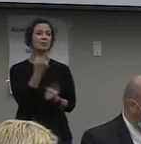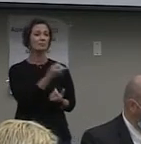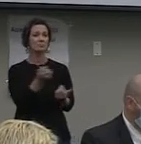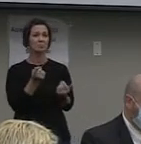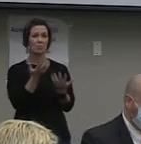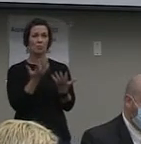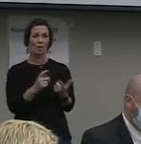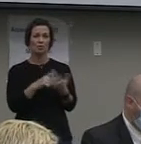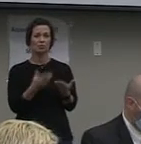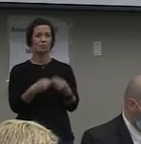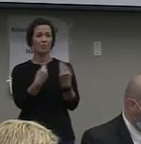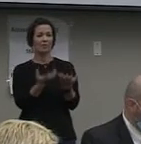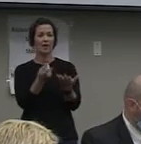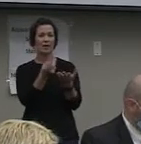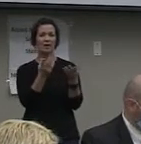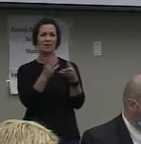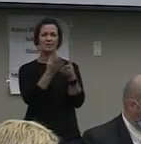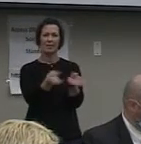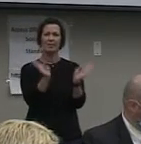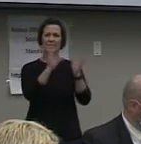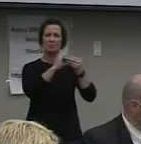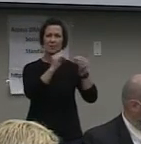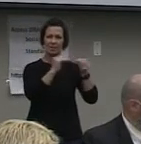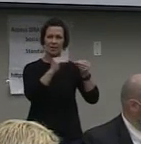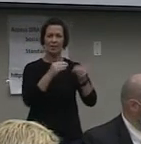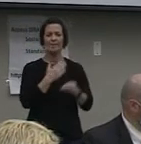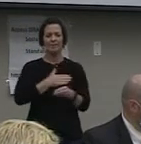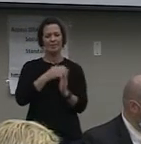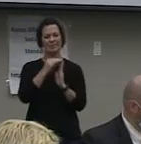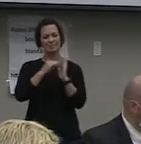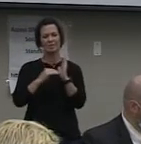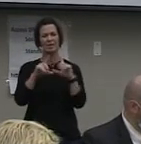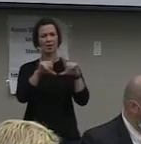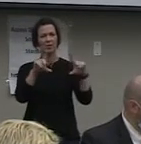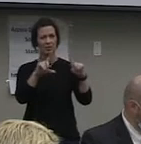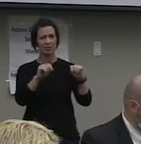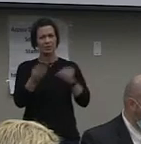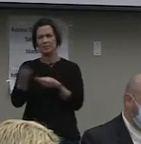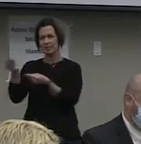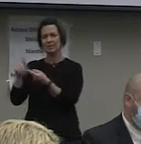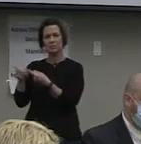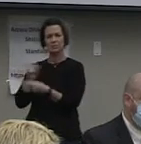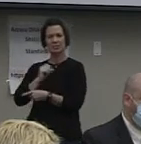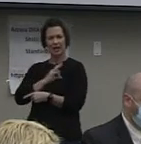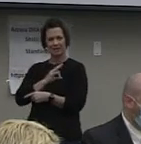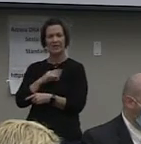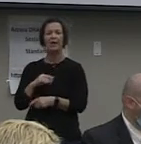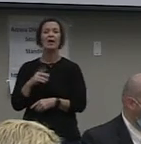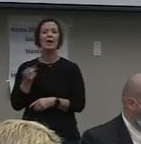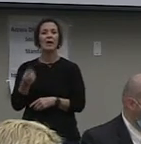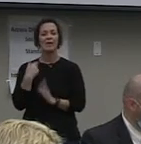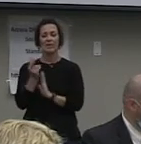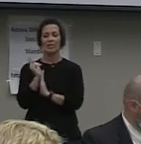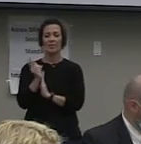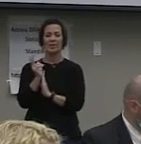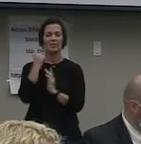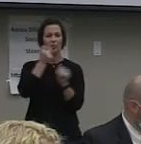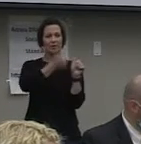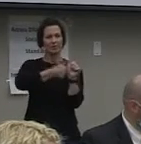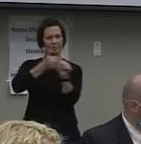wishes to provide public comment, we ask that you please fill out a comment card and give it to a staff member. Comments will be limited to 3 minutes per